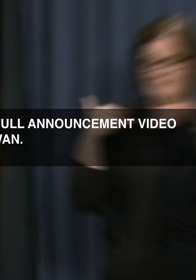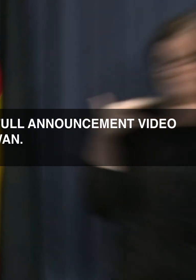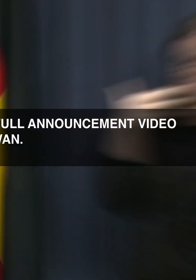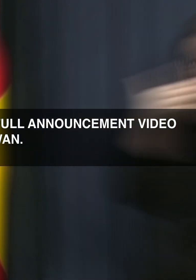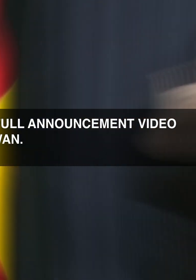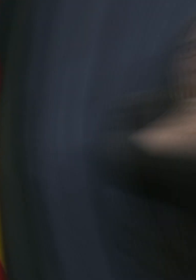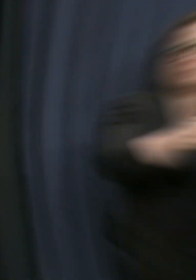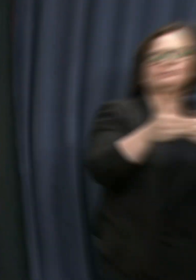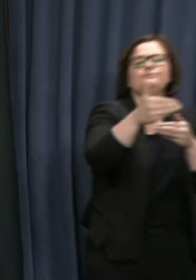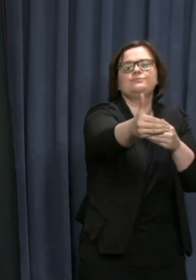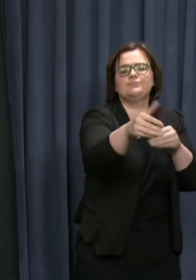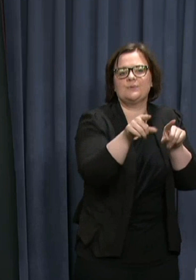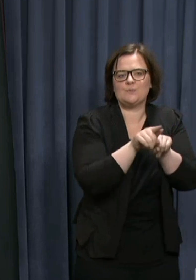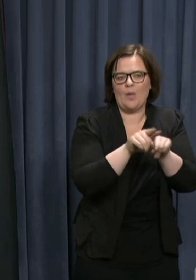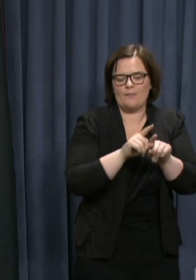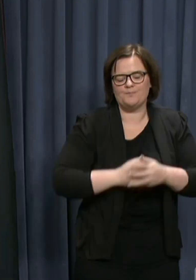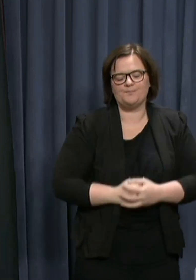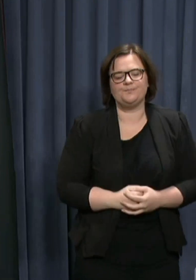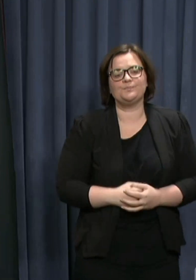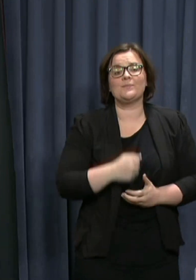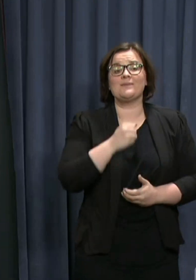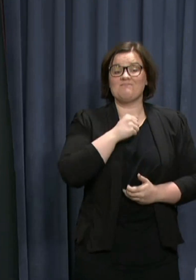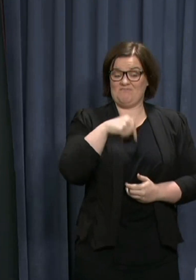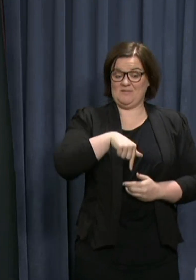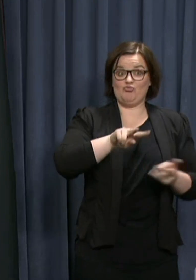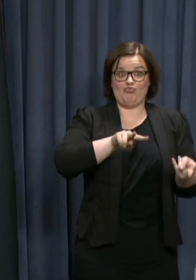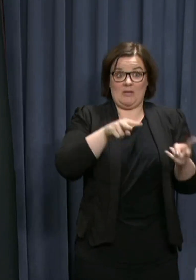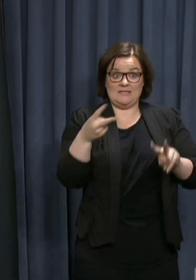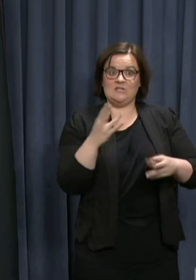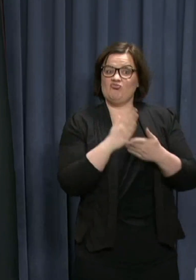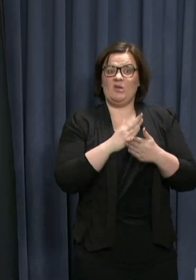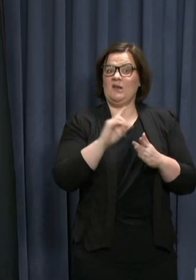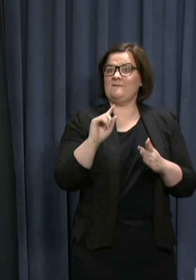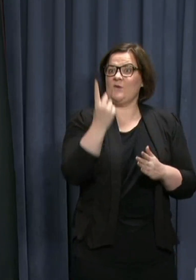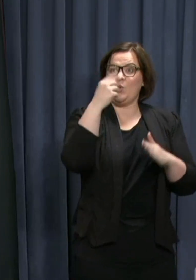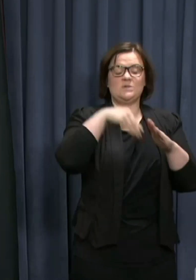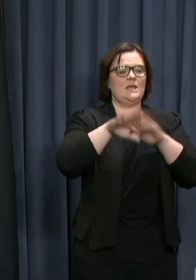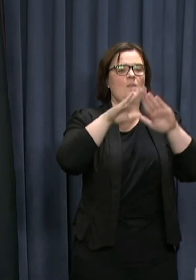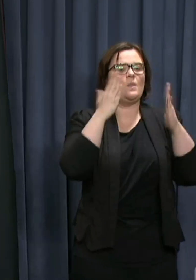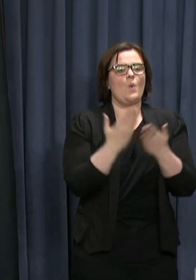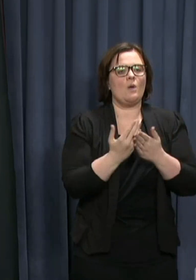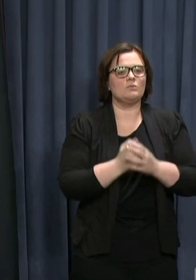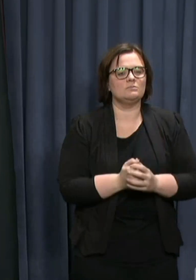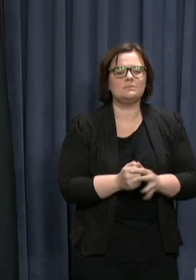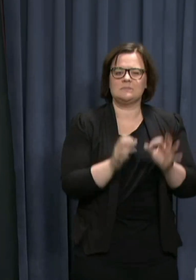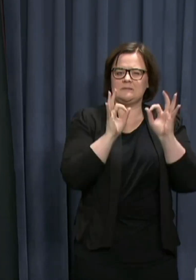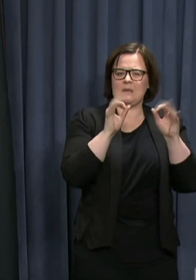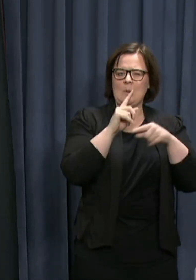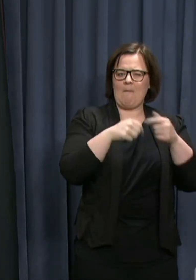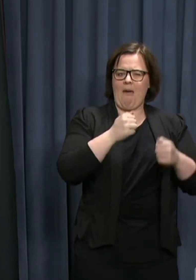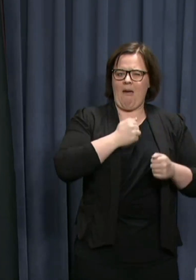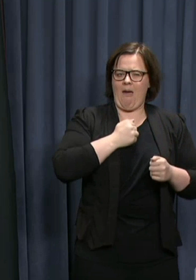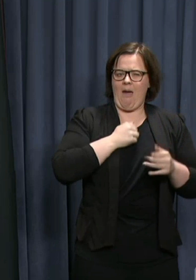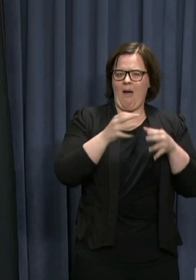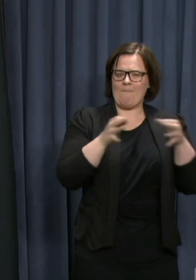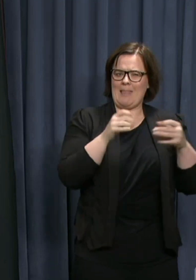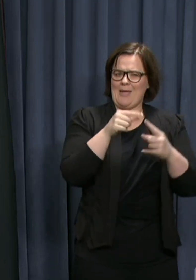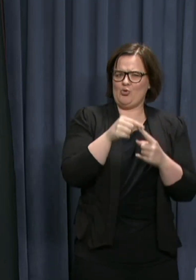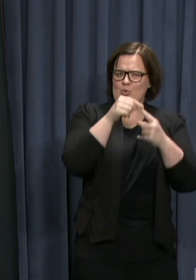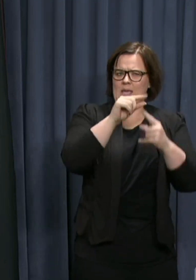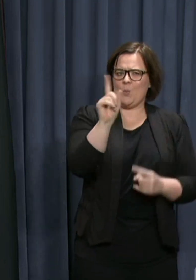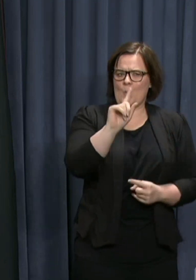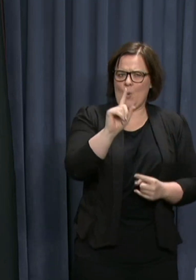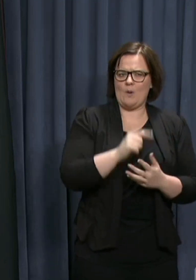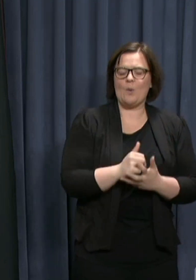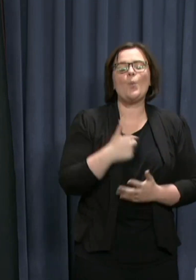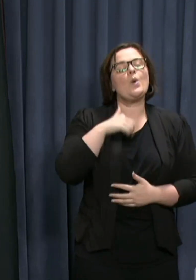McGowan. Our transition is a world first. What's unique about our plan is that it's intended for border